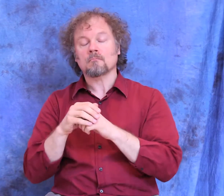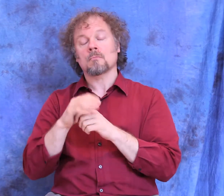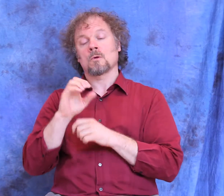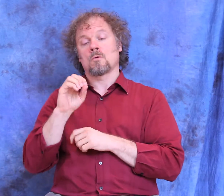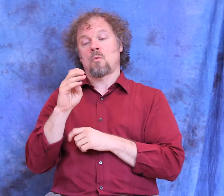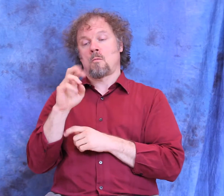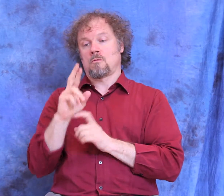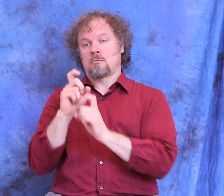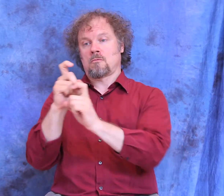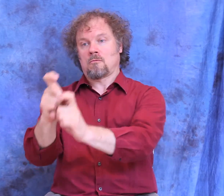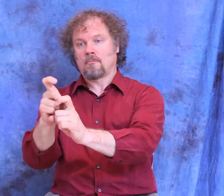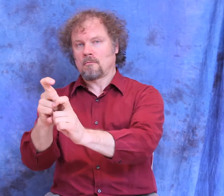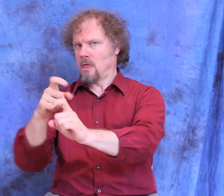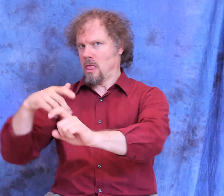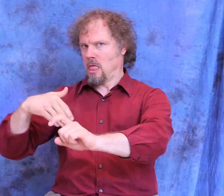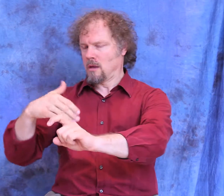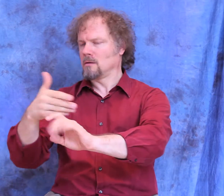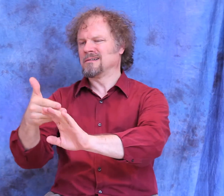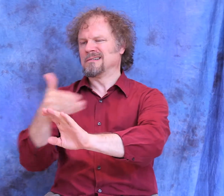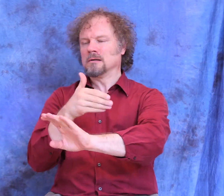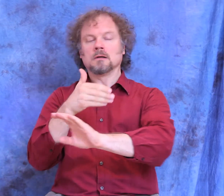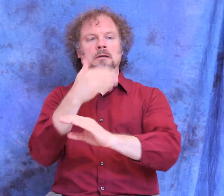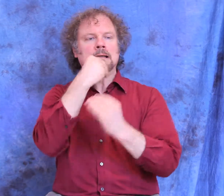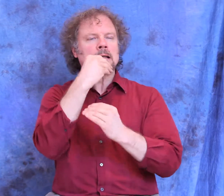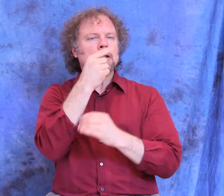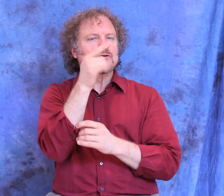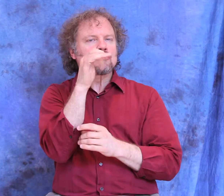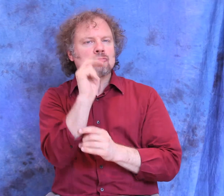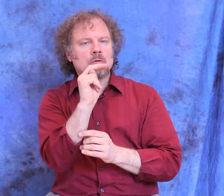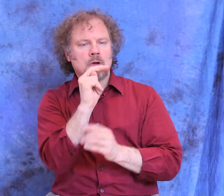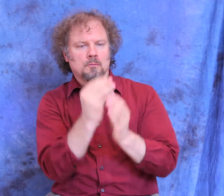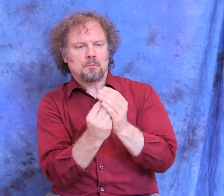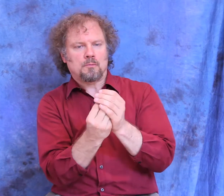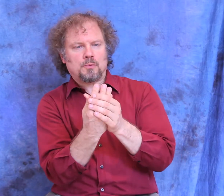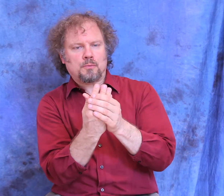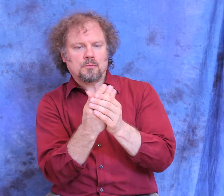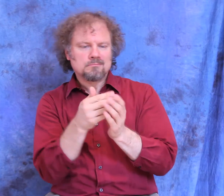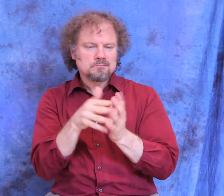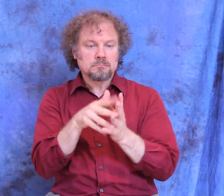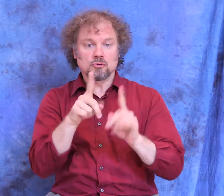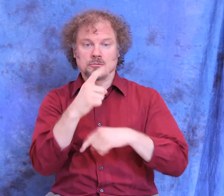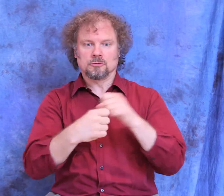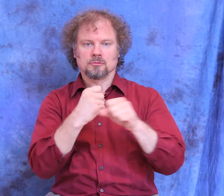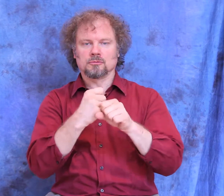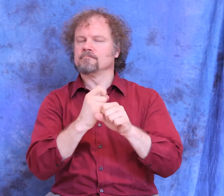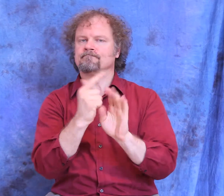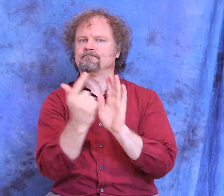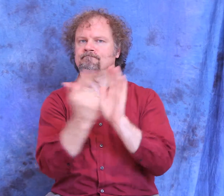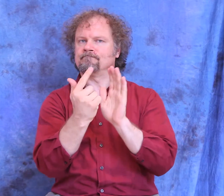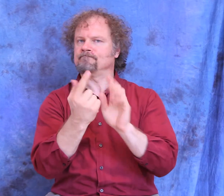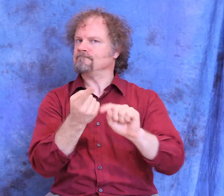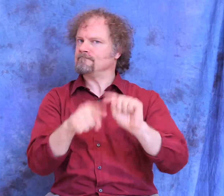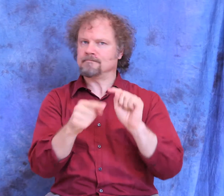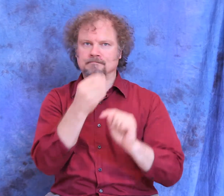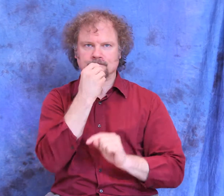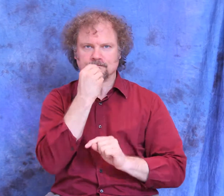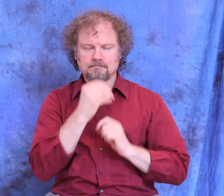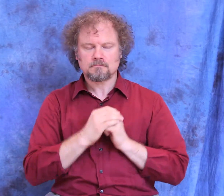temple altar, consumption of any grain which had taken root during that year was forbidden. Then, after